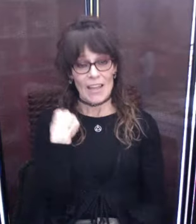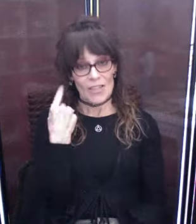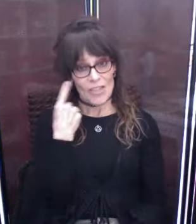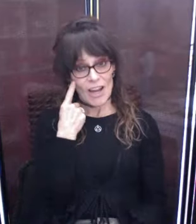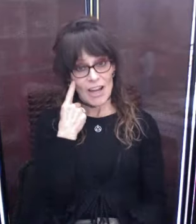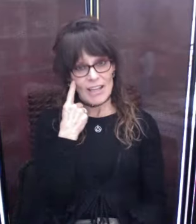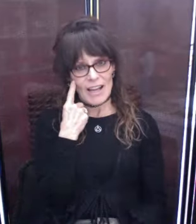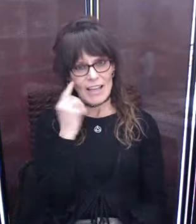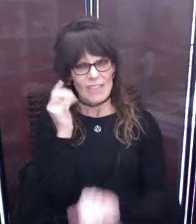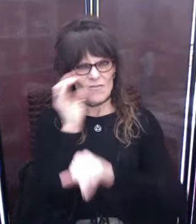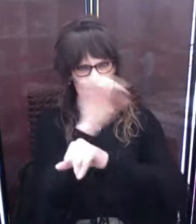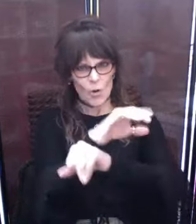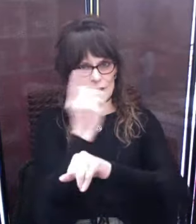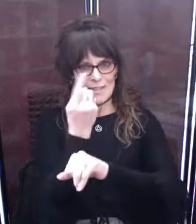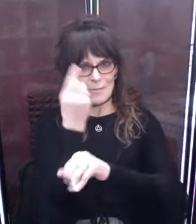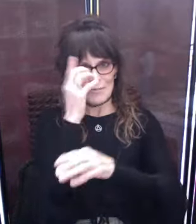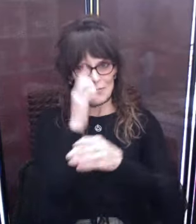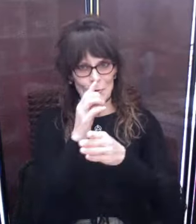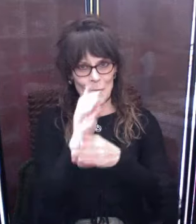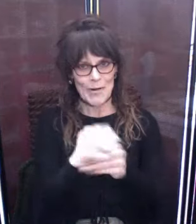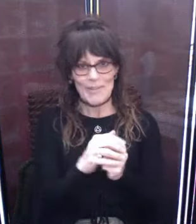somebody sober, which isn't true.